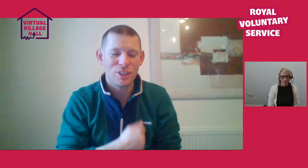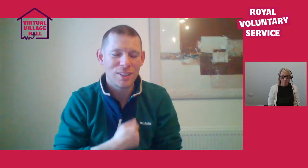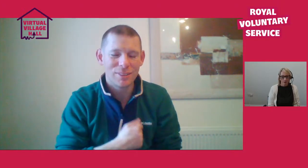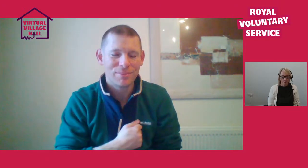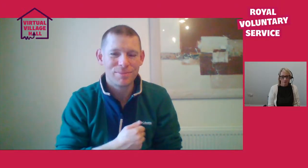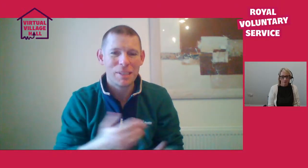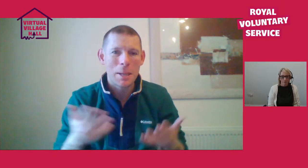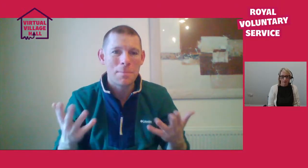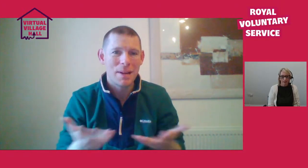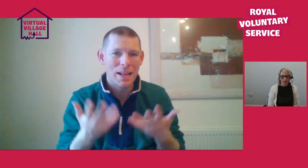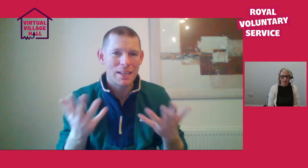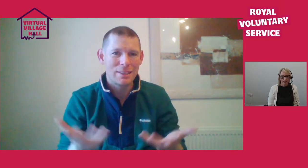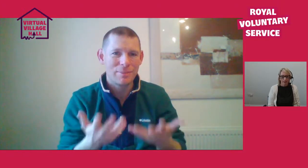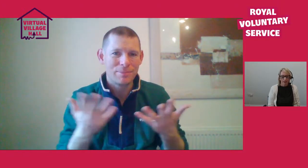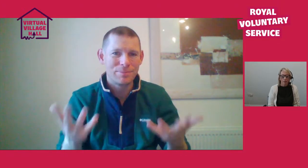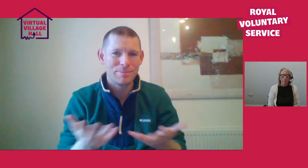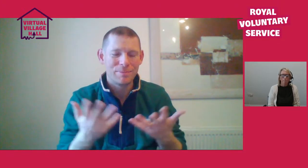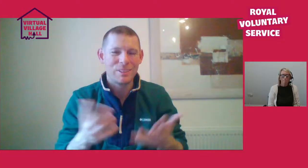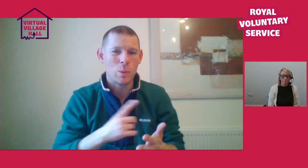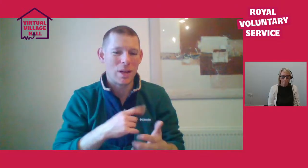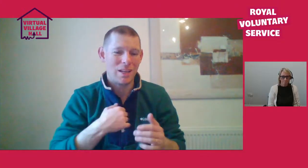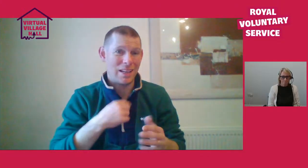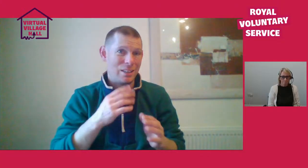And playing.